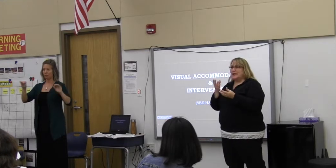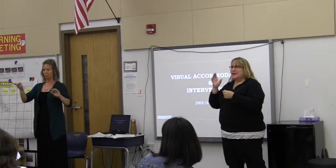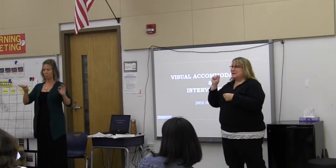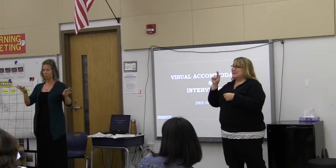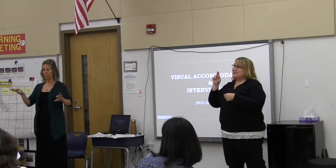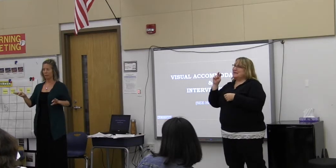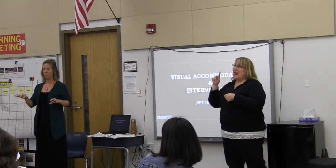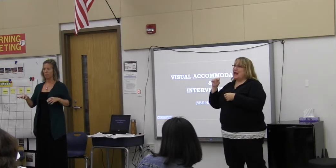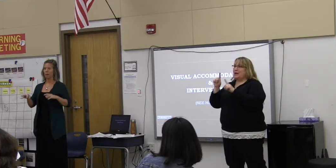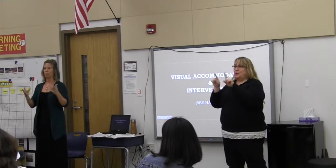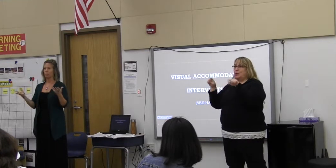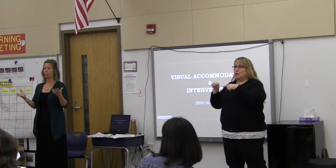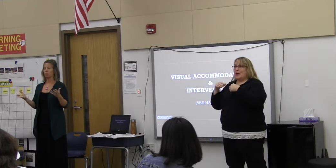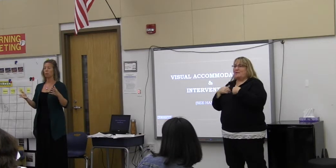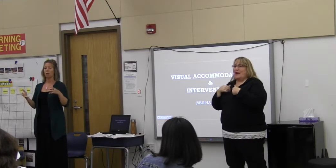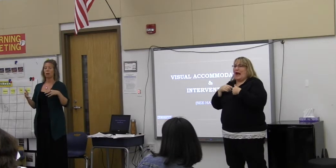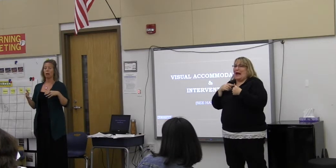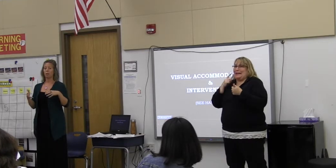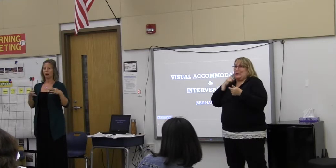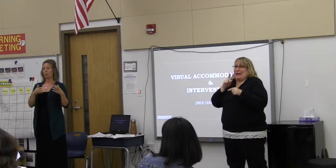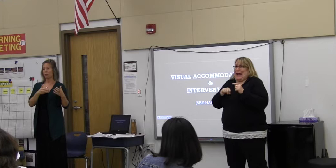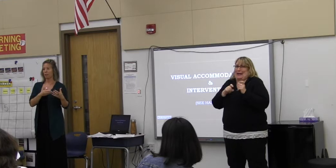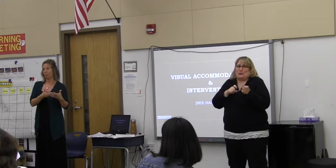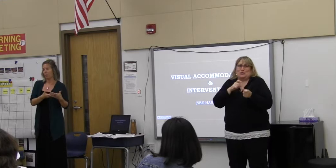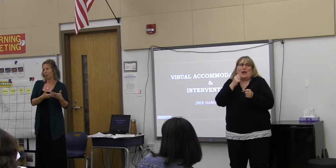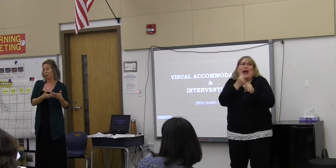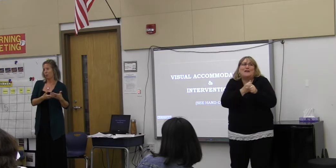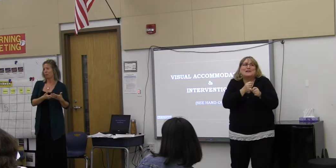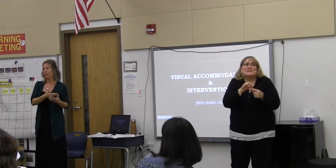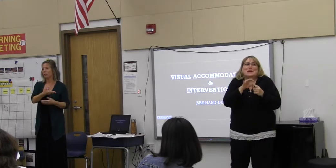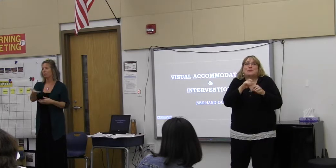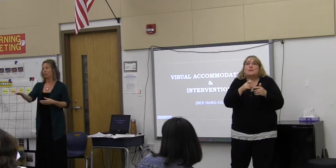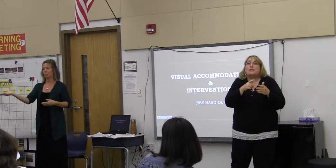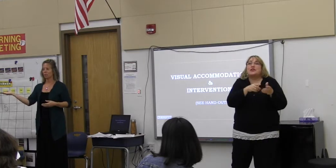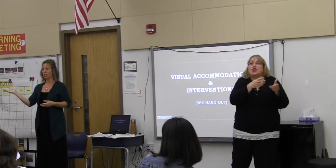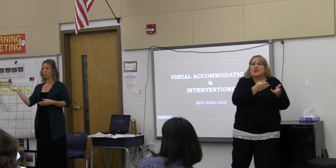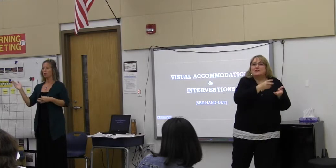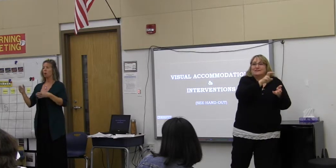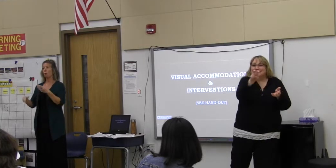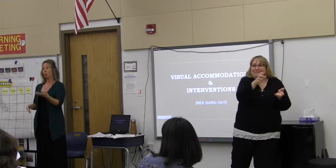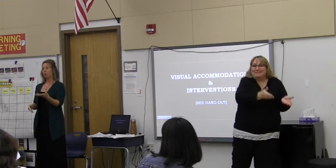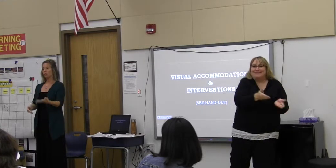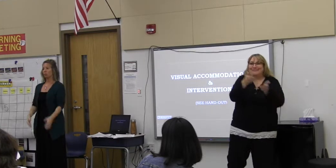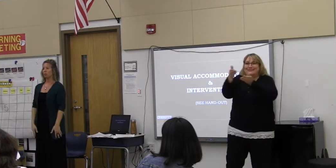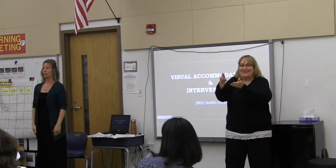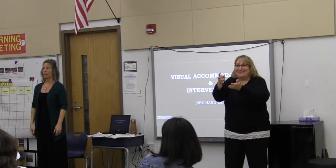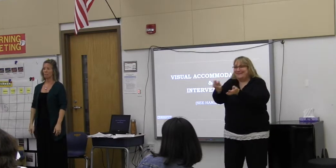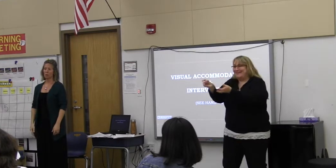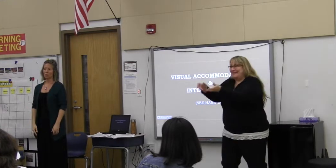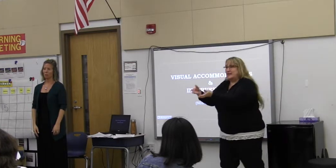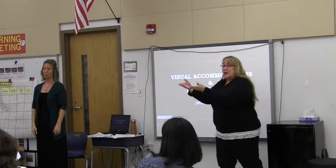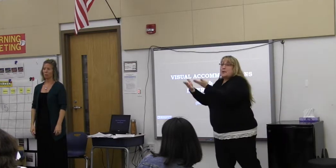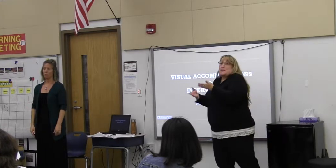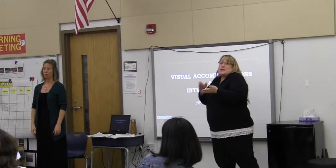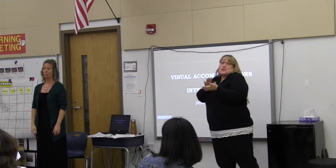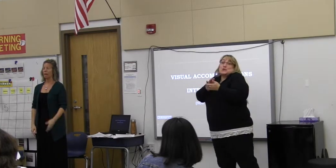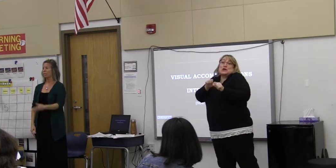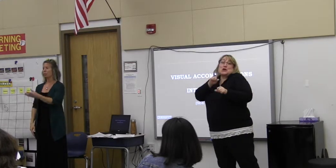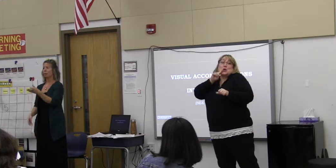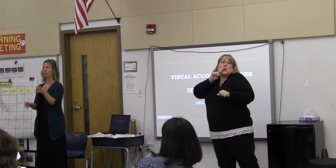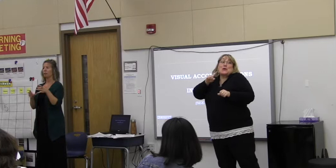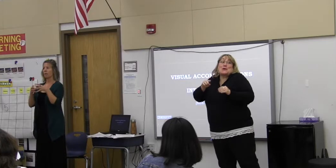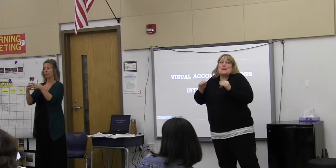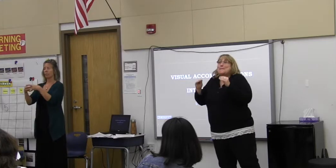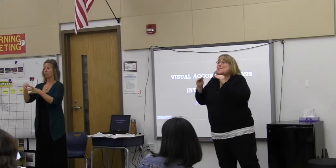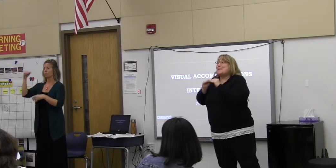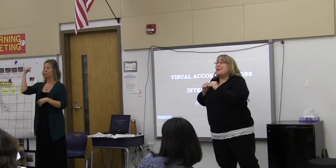be able to give one to every special. Either they could maybe do it from the classroom, we could share, or the school could actually order some. It might be, I